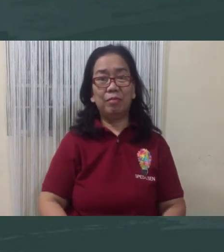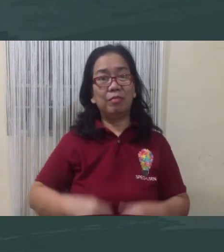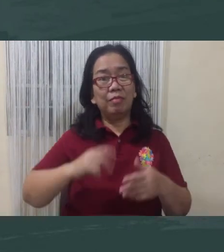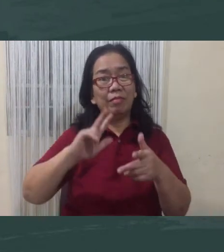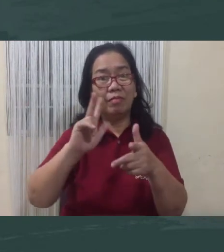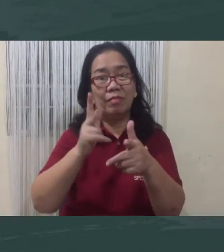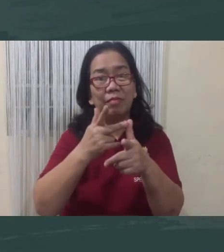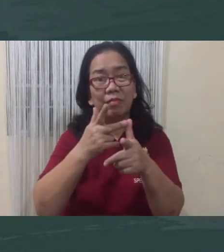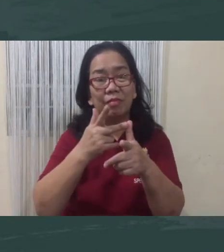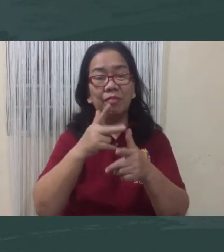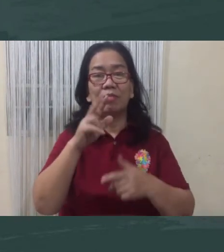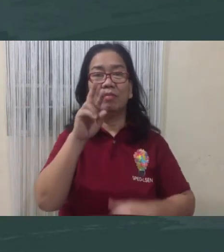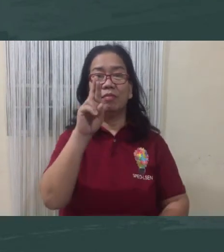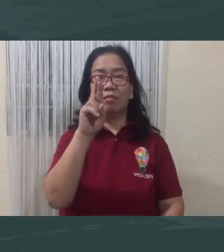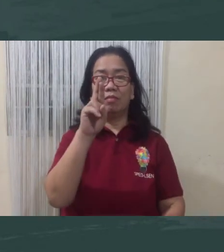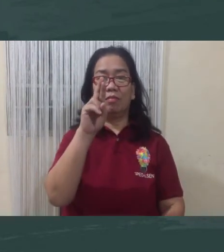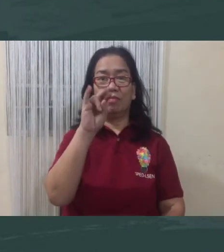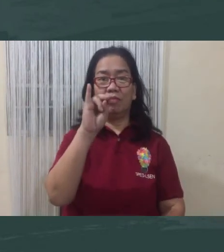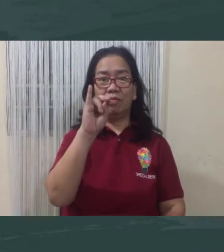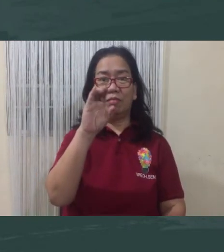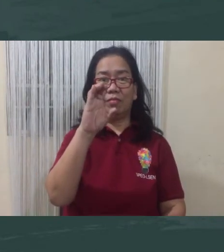Third, rickets.